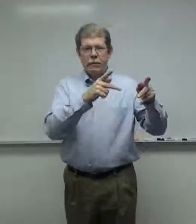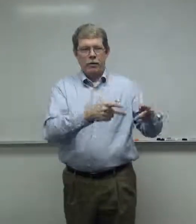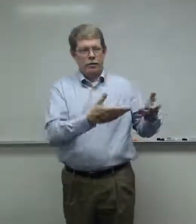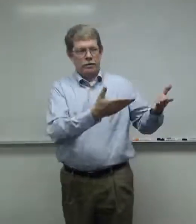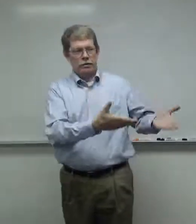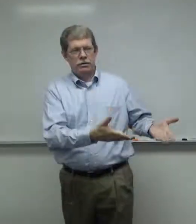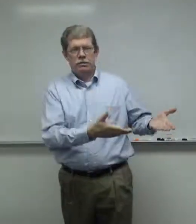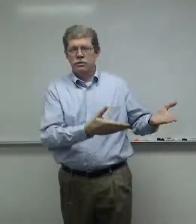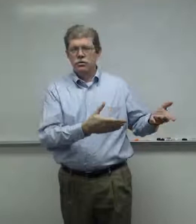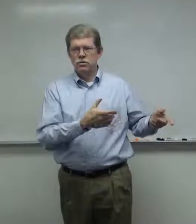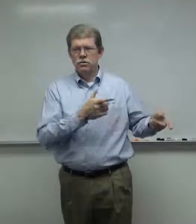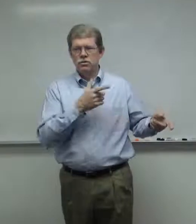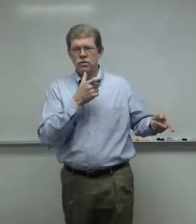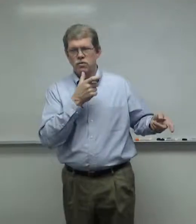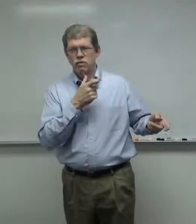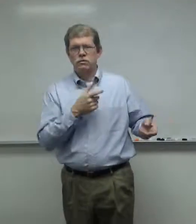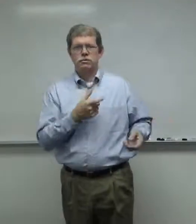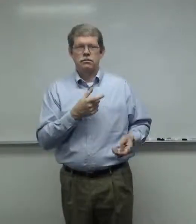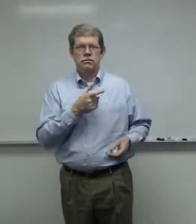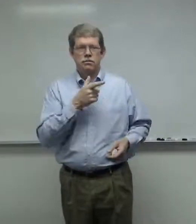Who? And so, who's that?